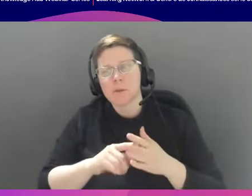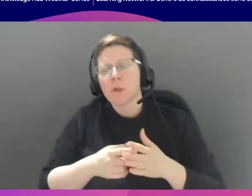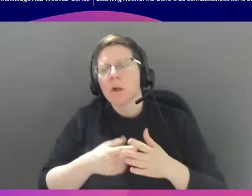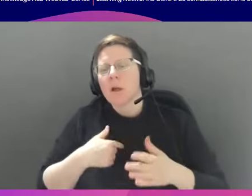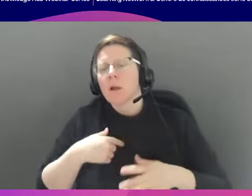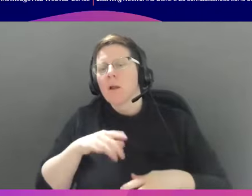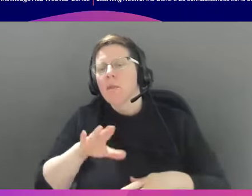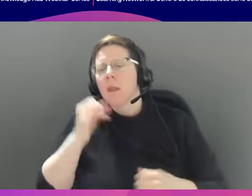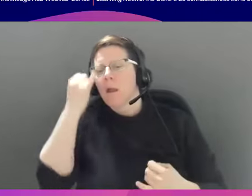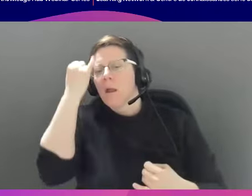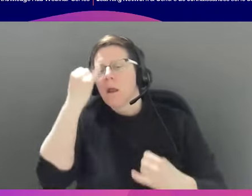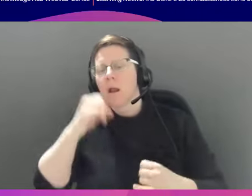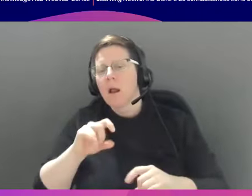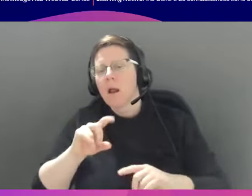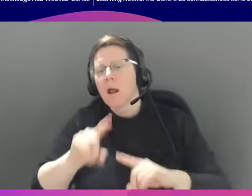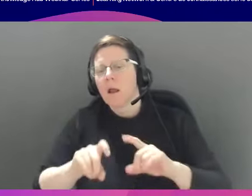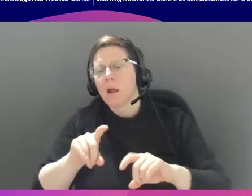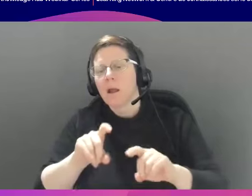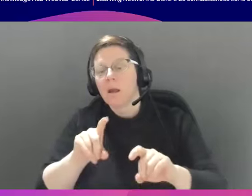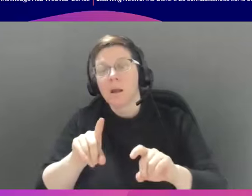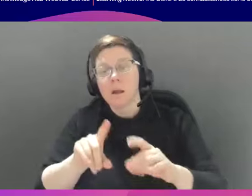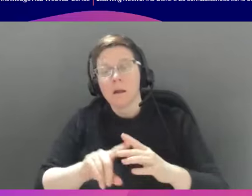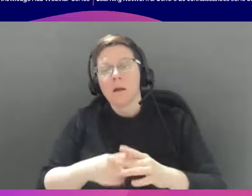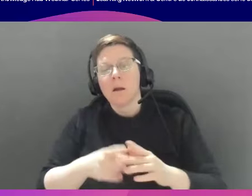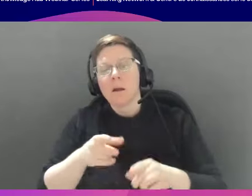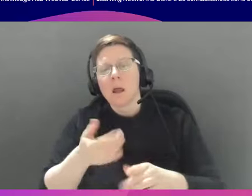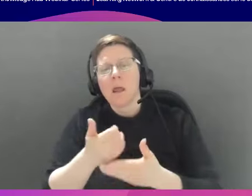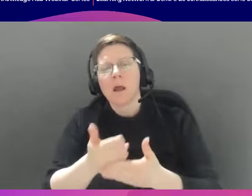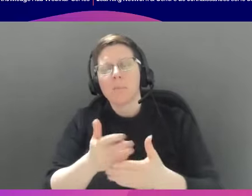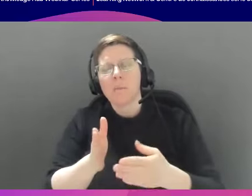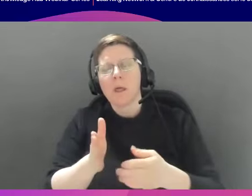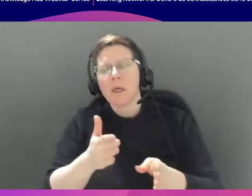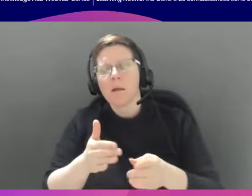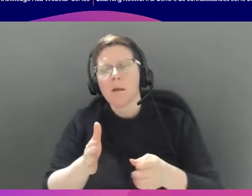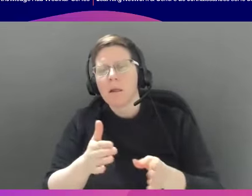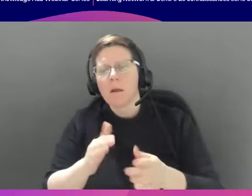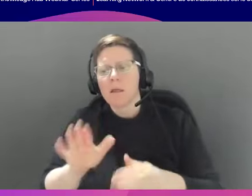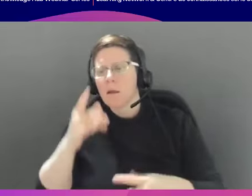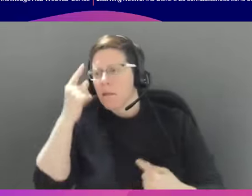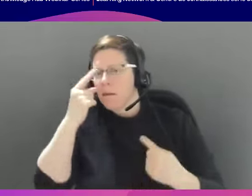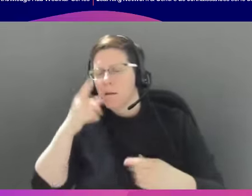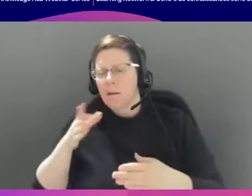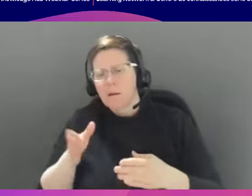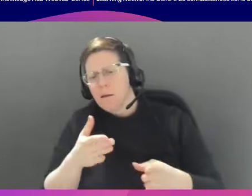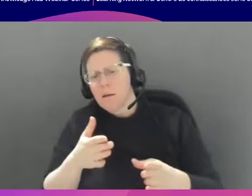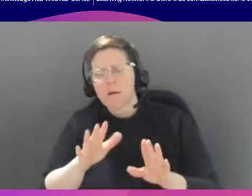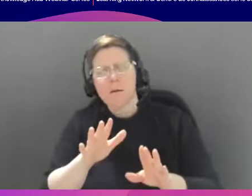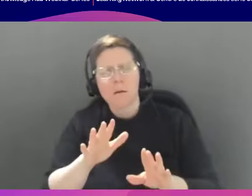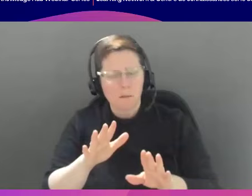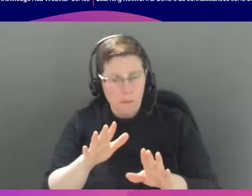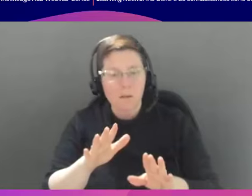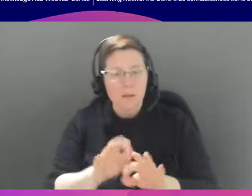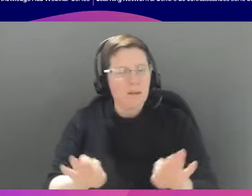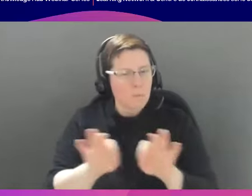their ideology as a way to start trying to reframe how their thinking is flawed. It's important